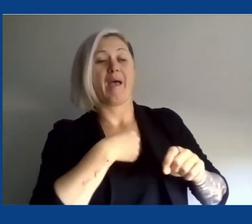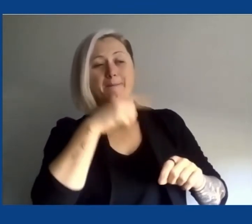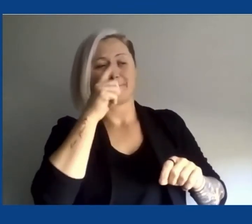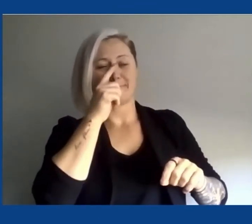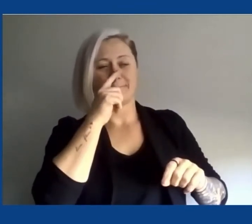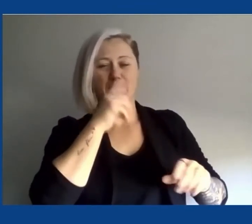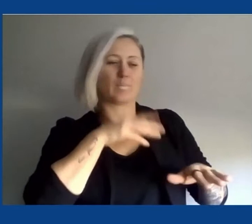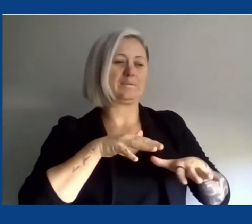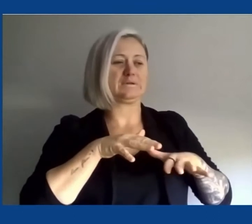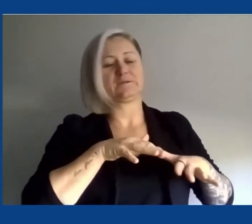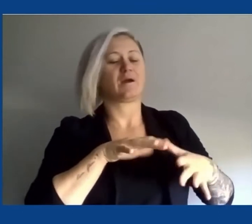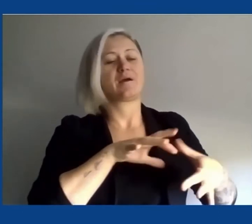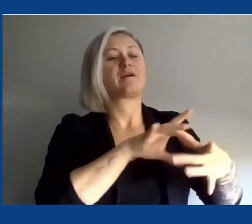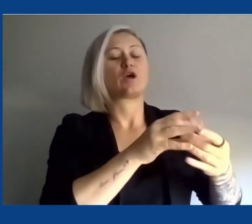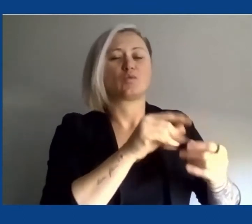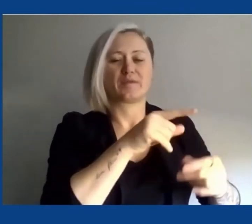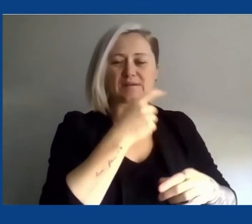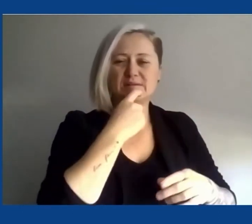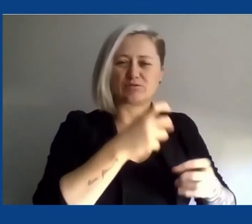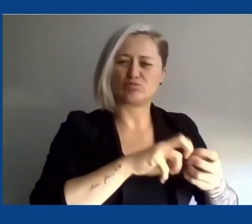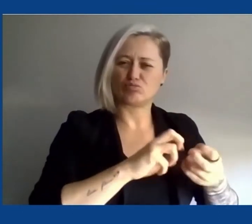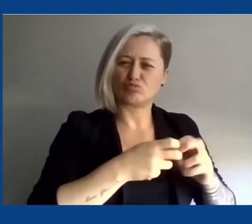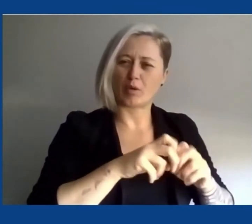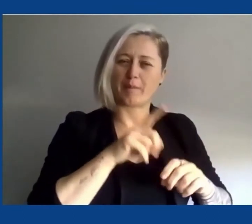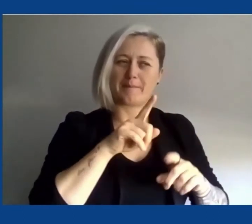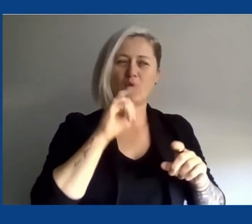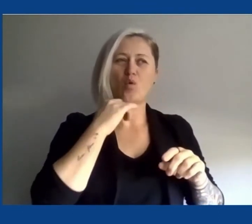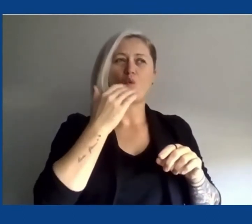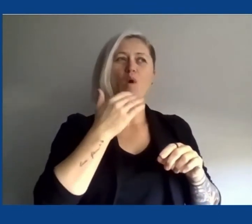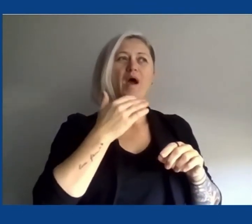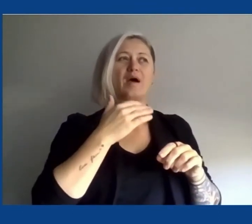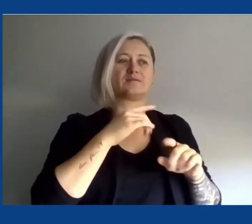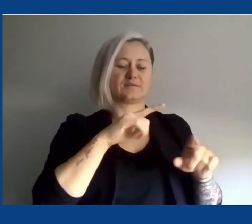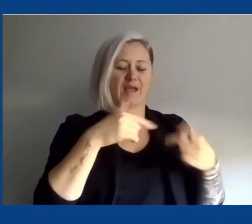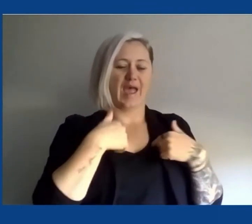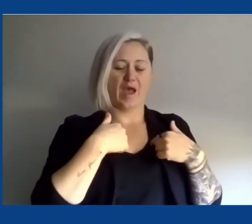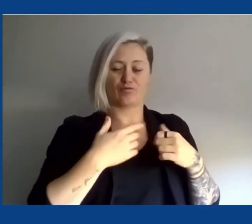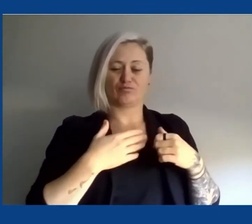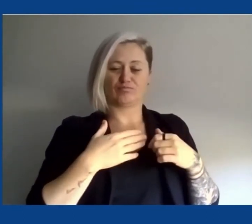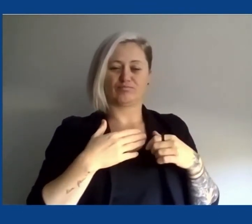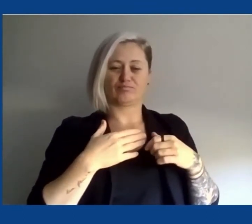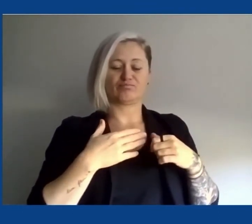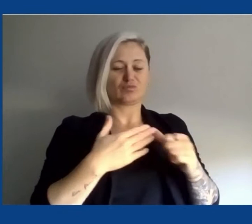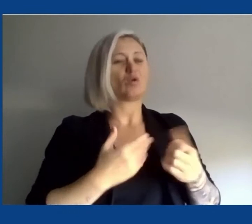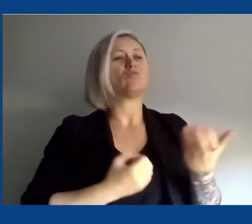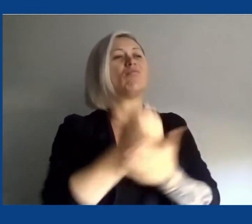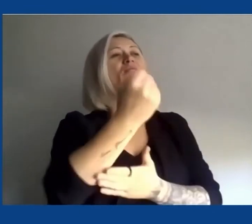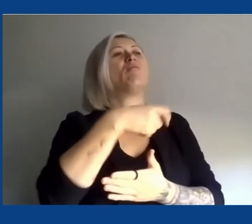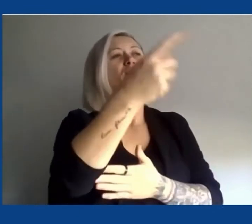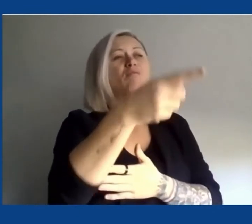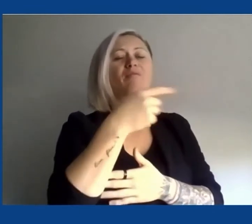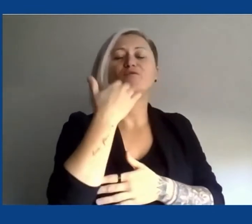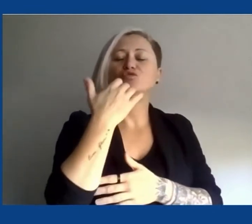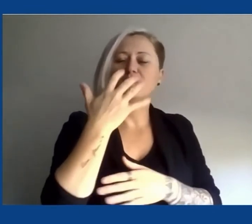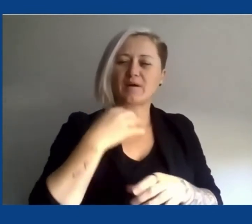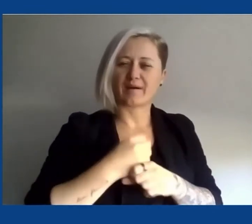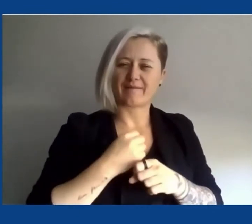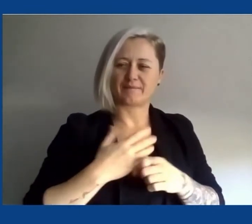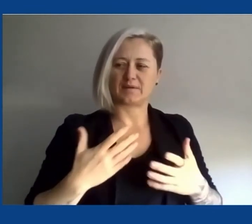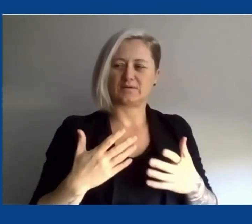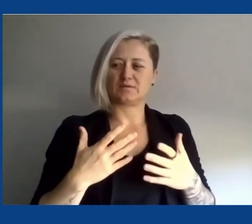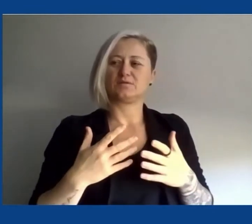serious problems, but always kicking our response down the road to some future government. Now, racial discrimination plays a huge